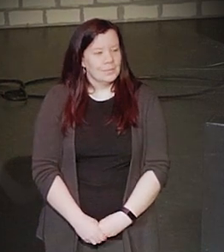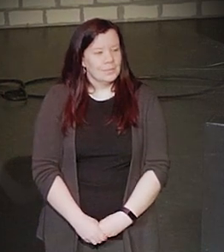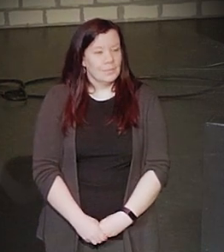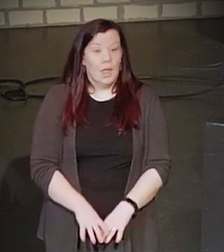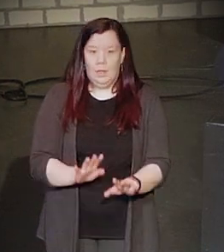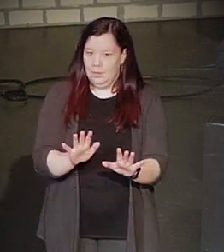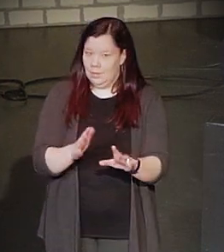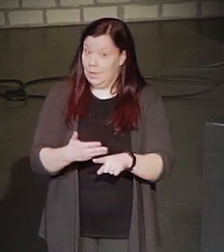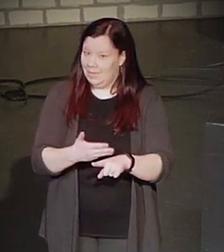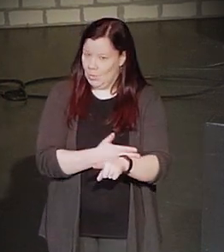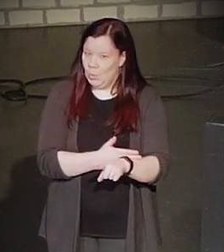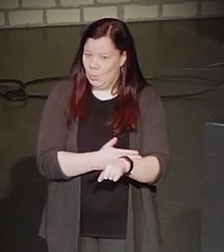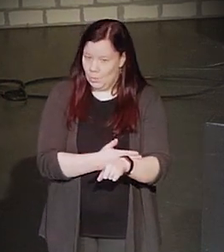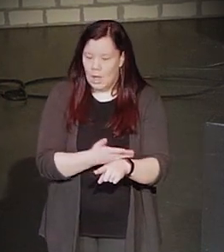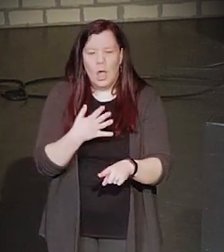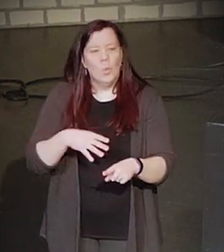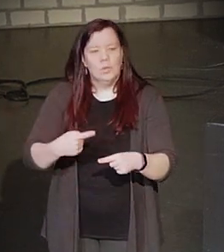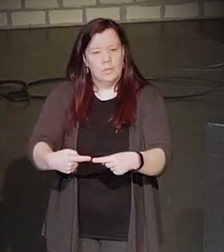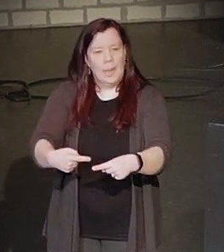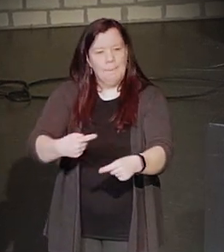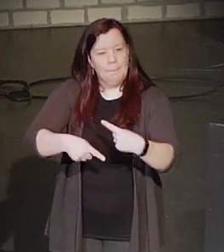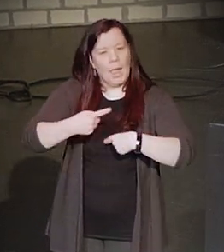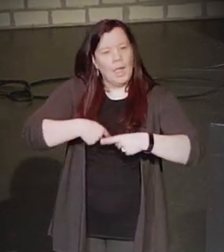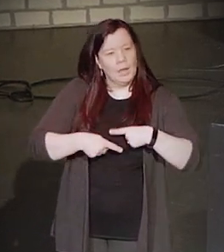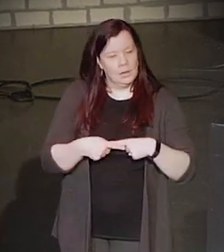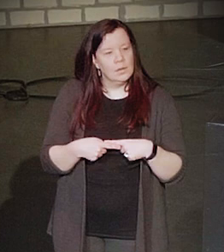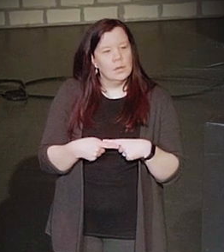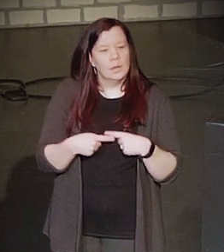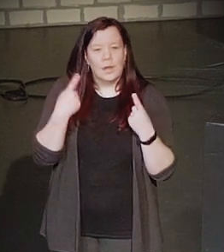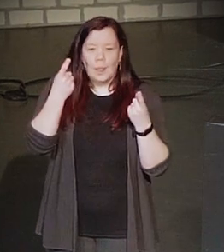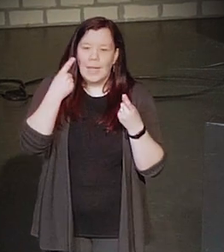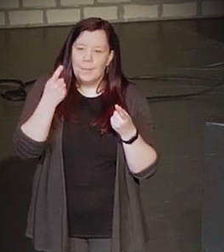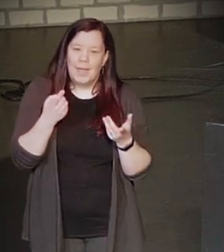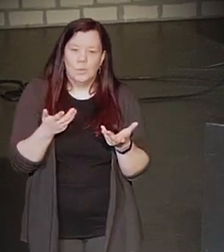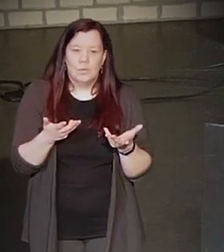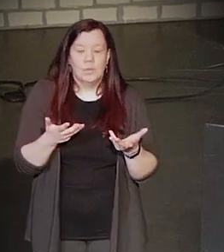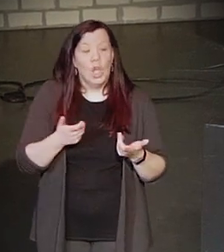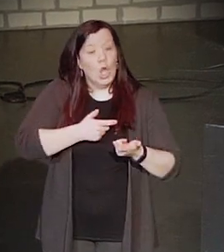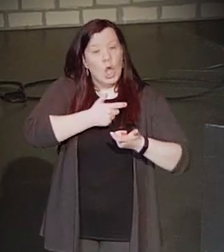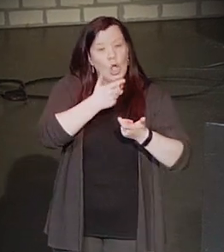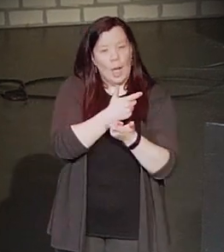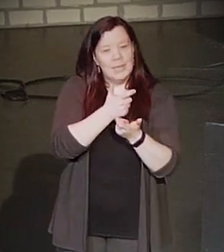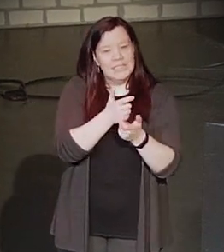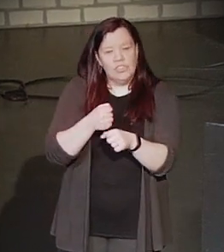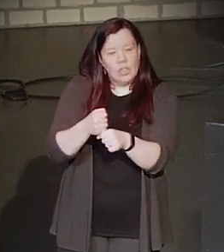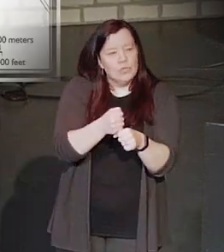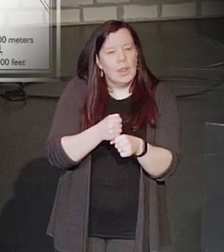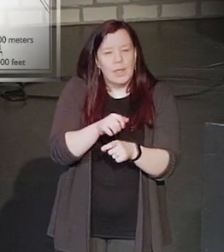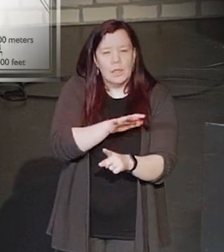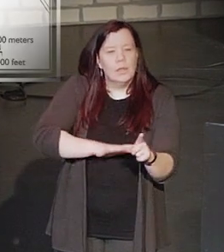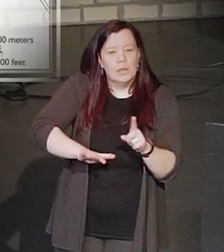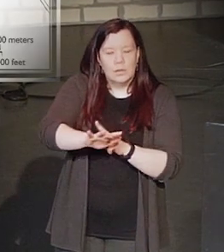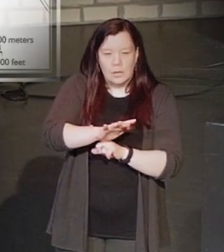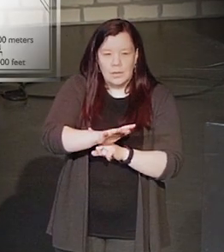Before we do that, though, let's just take a step back and just think about the place of comedy more generally within